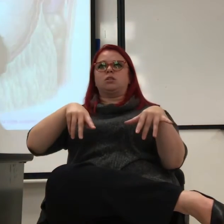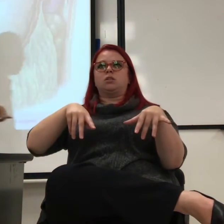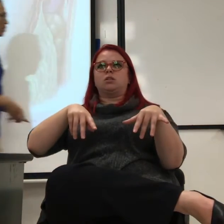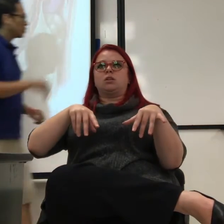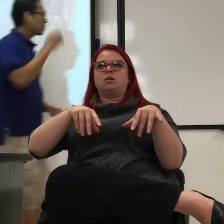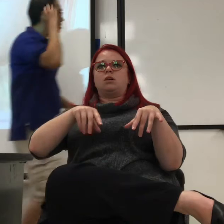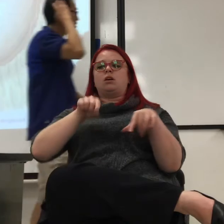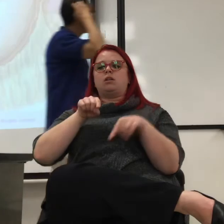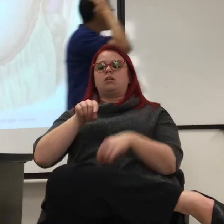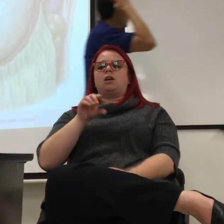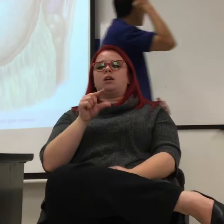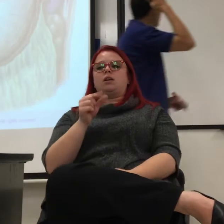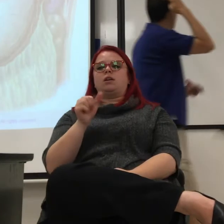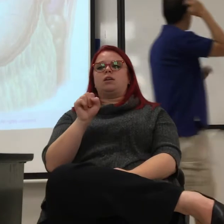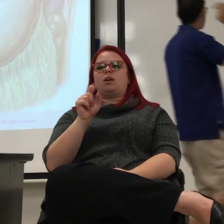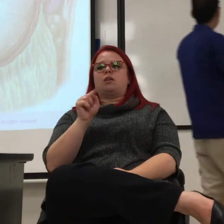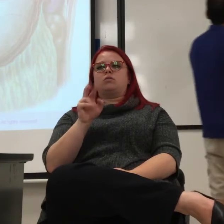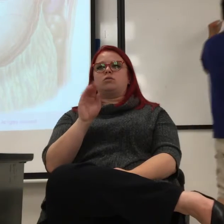gastroduodenal.